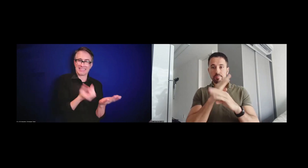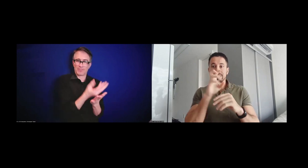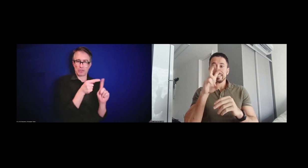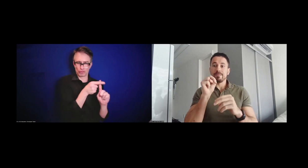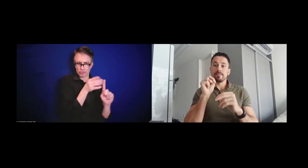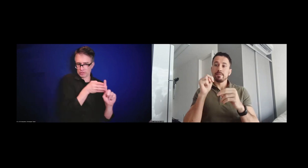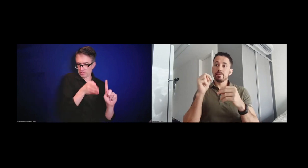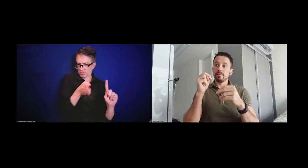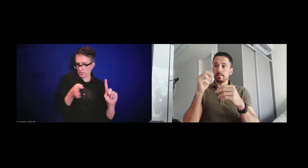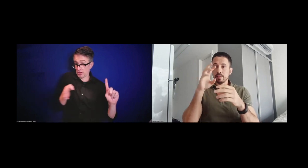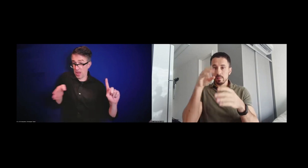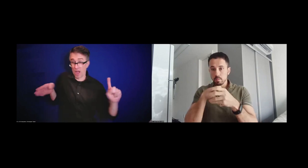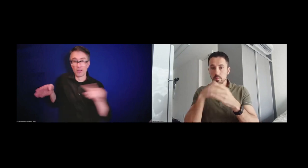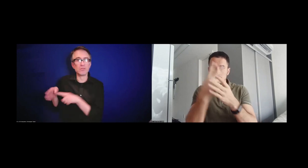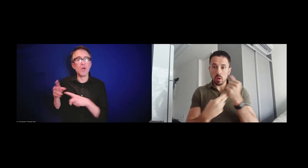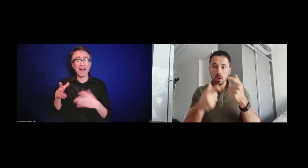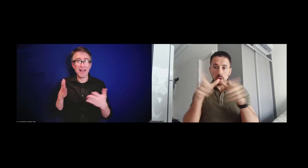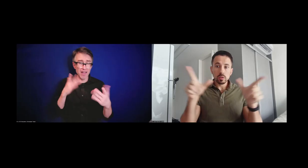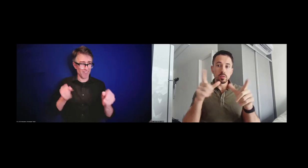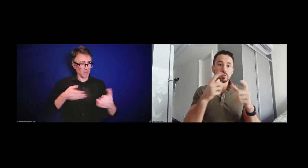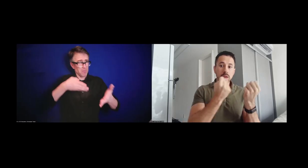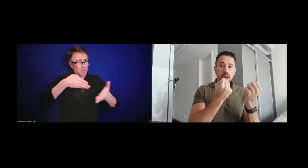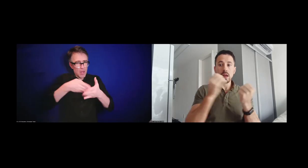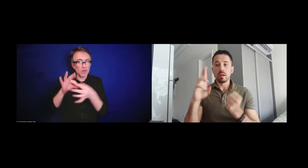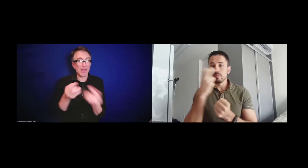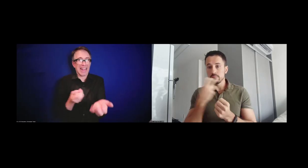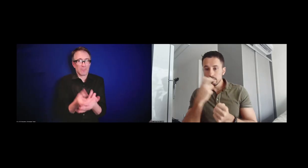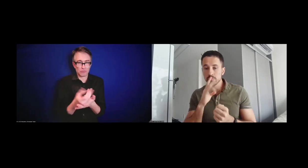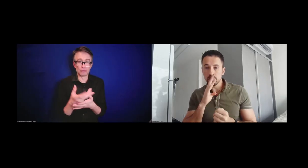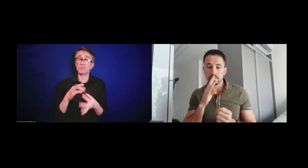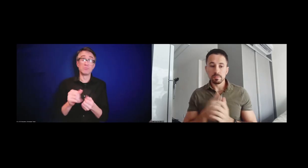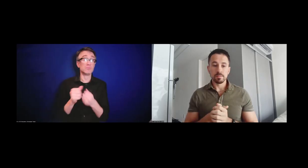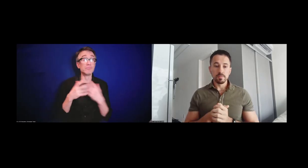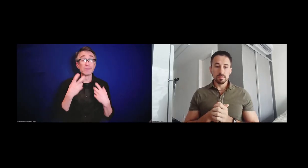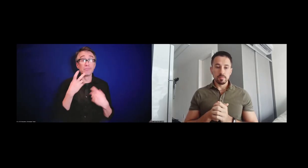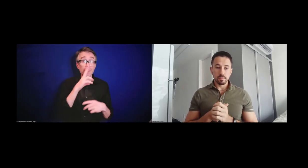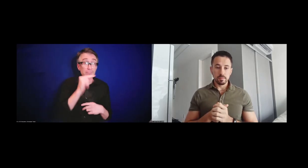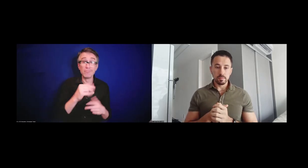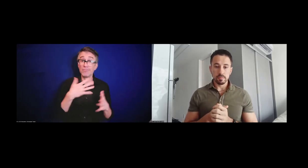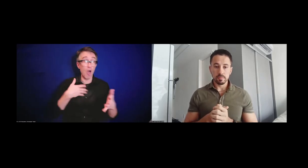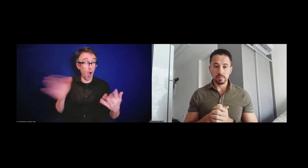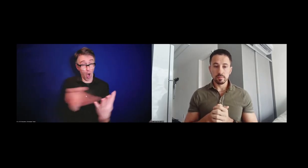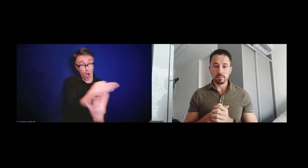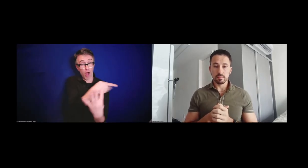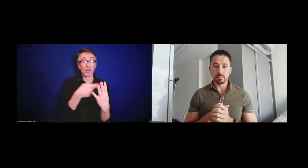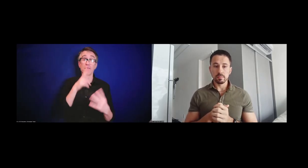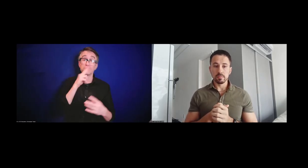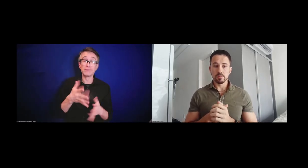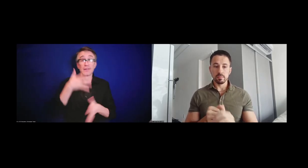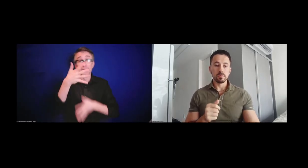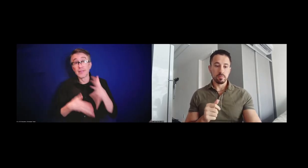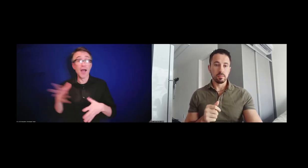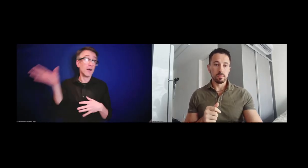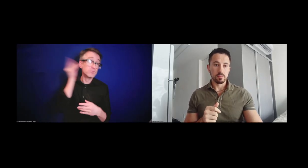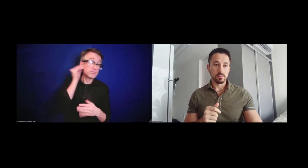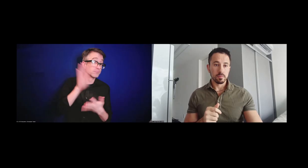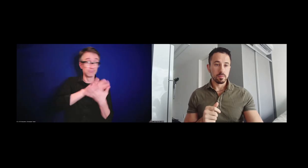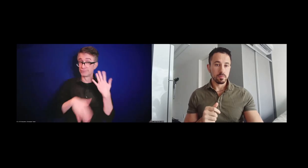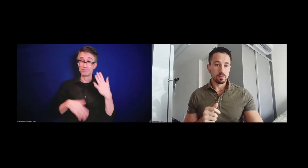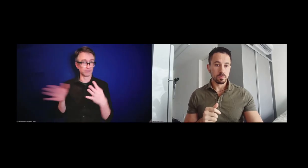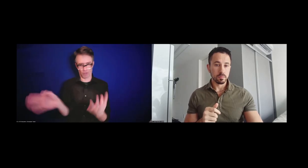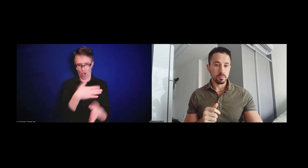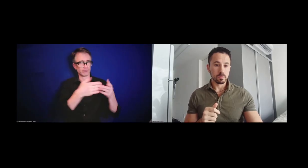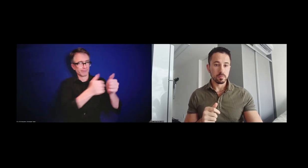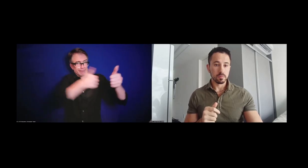So there's oftentimes barriers to even getting access to information. Societally, it's hard to access the information that is coming out